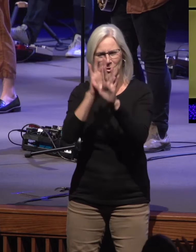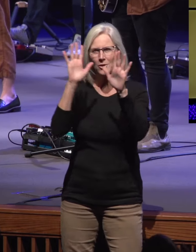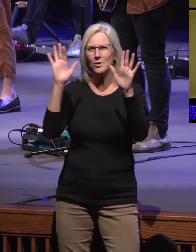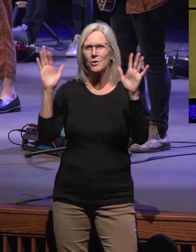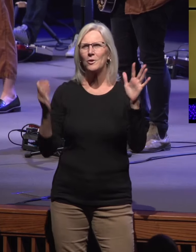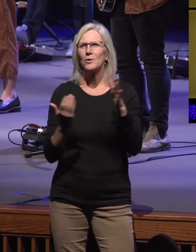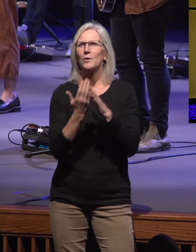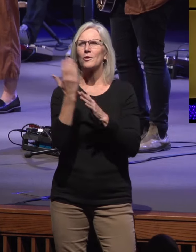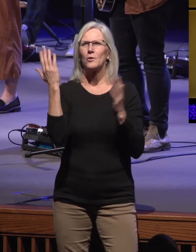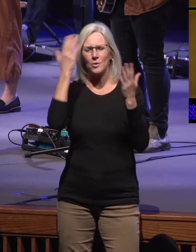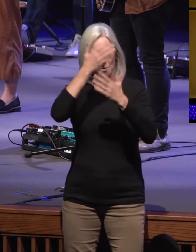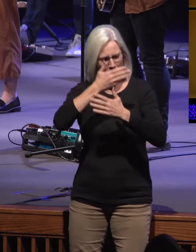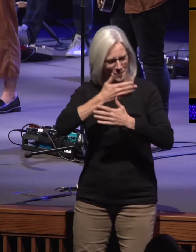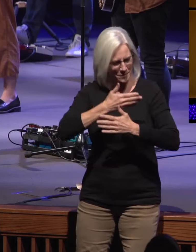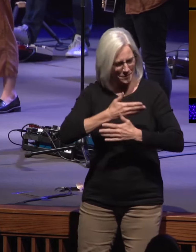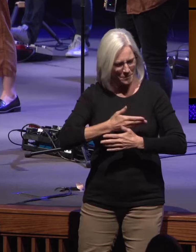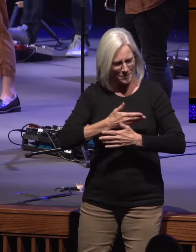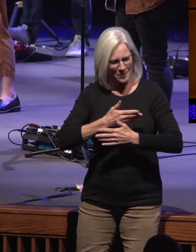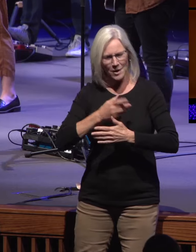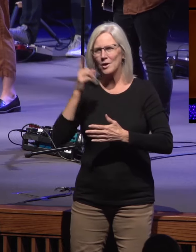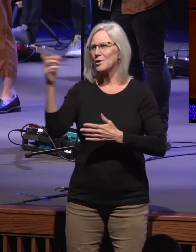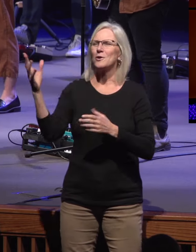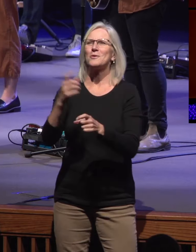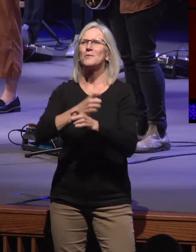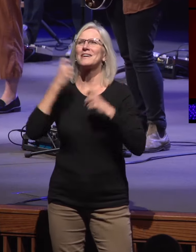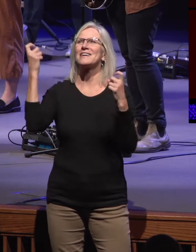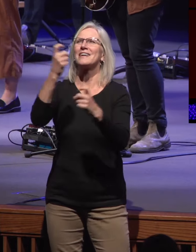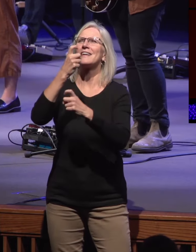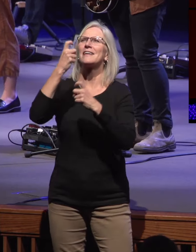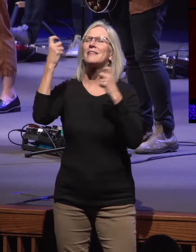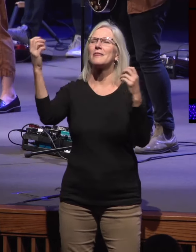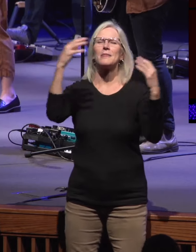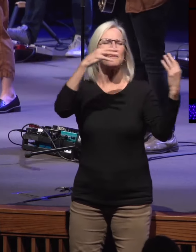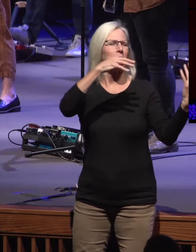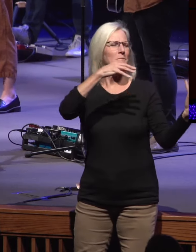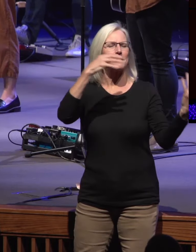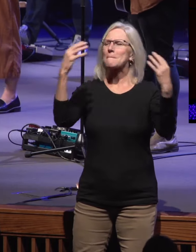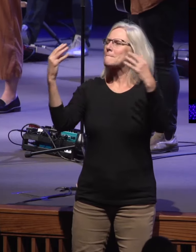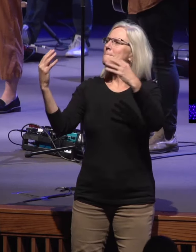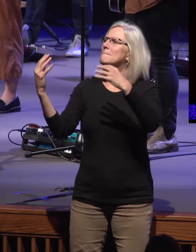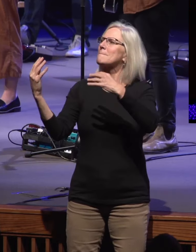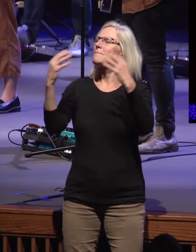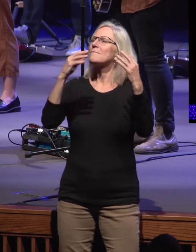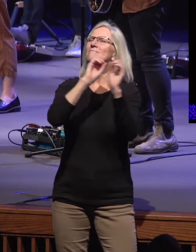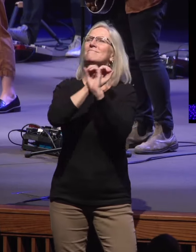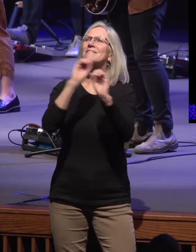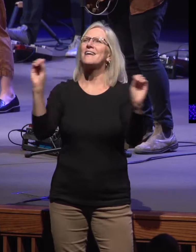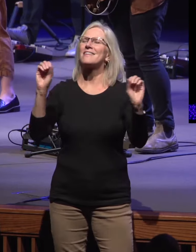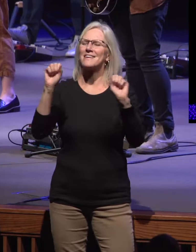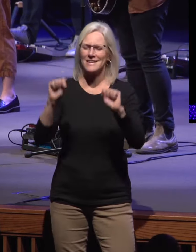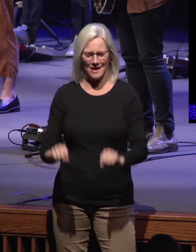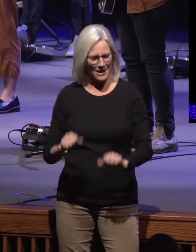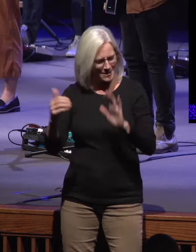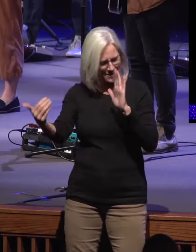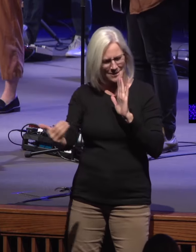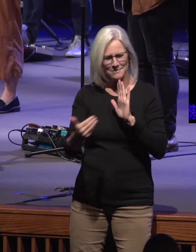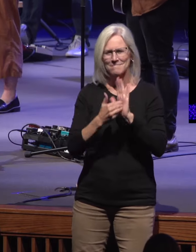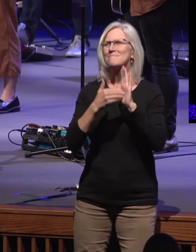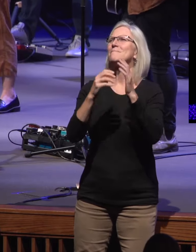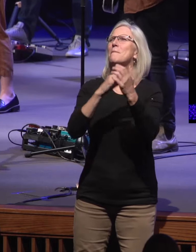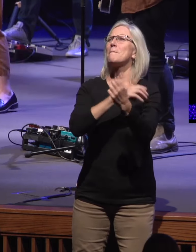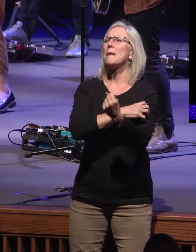the shadows. You win every battle. Nothing can stand against